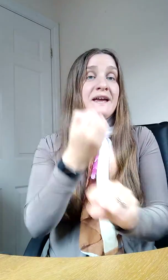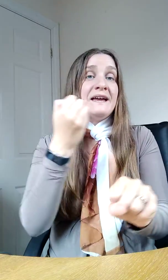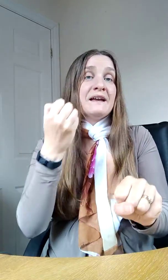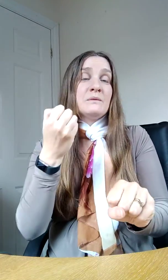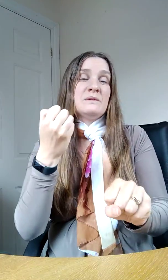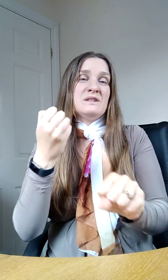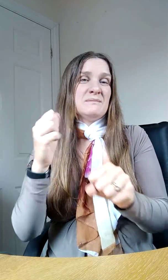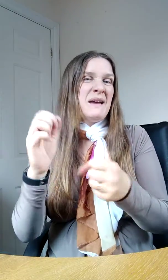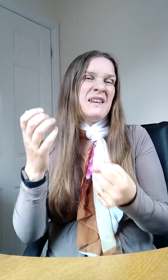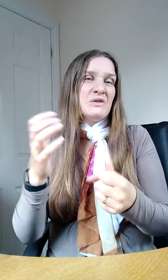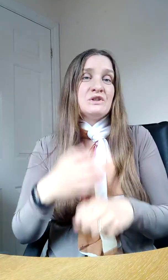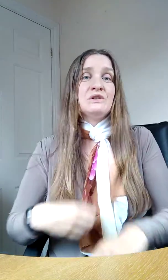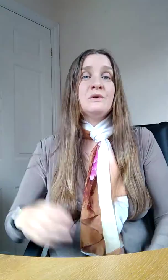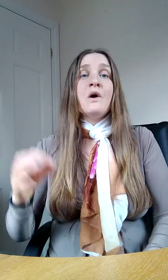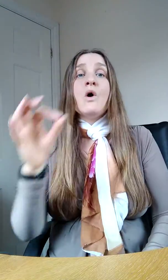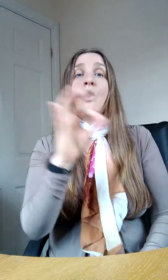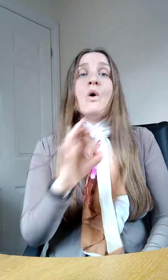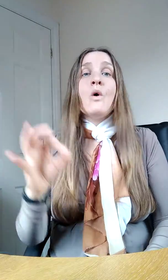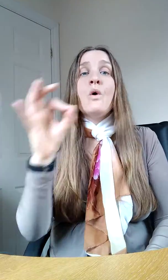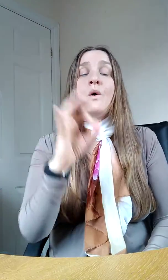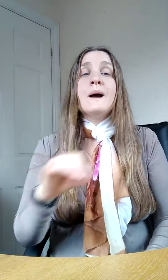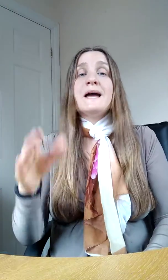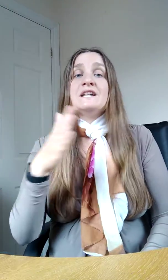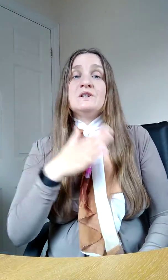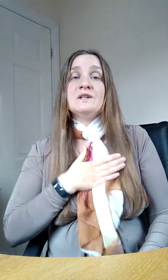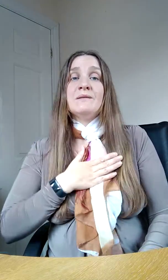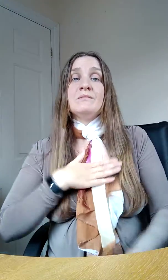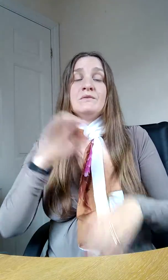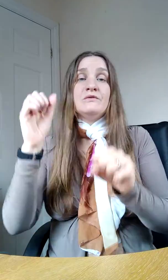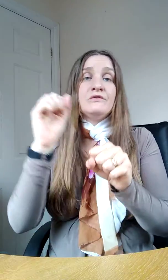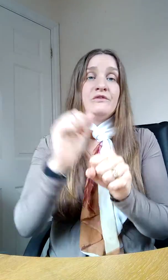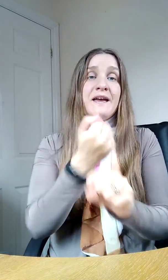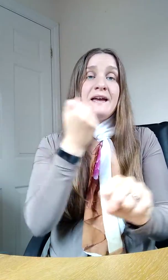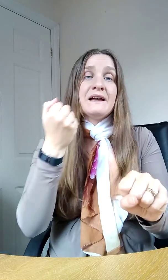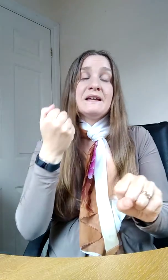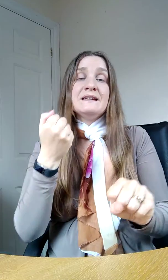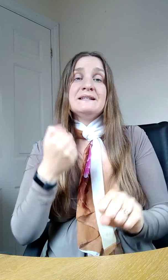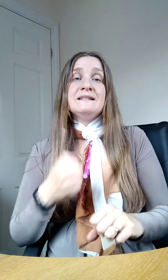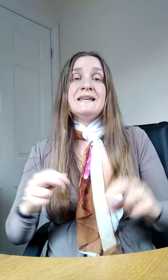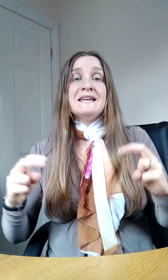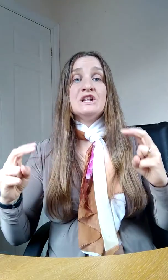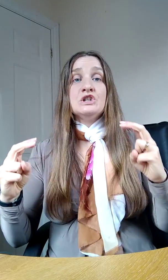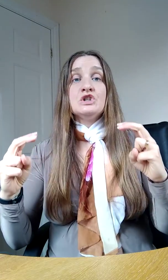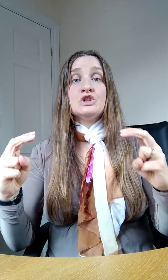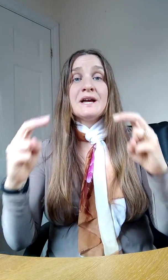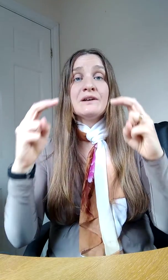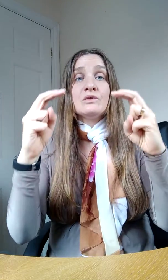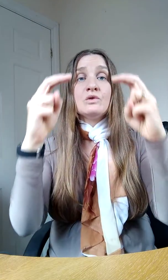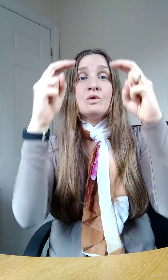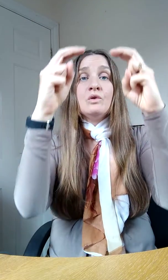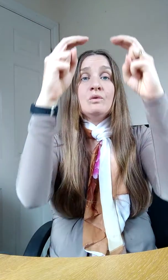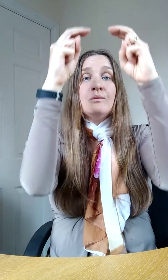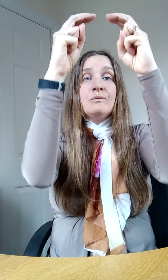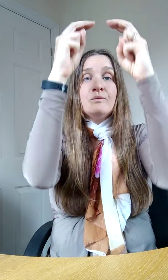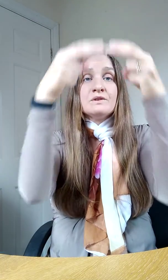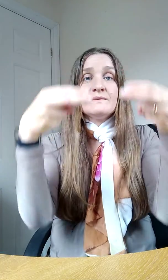faire, which is make or do. Oh, j'aime faire des châteaux. So I'm